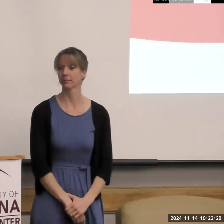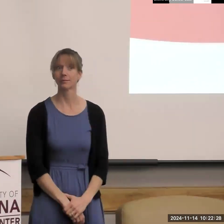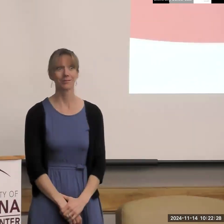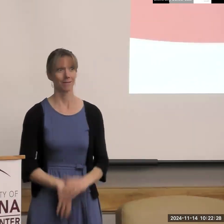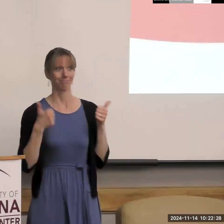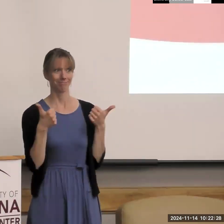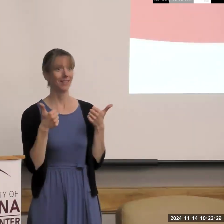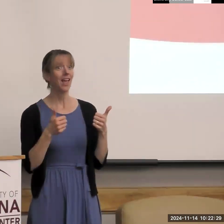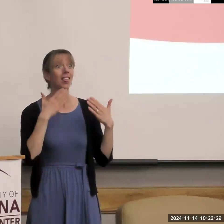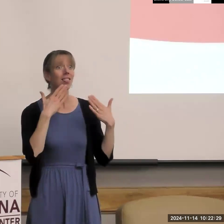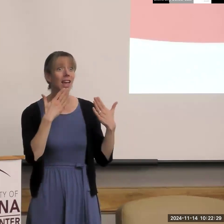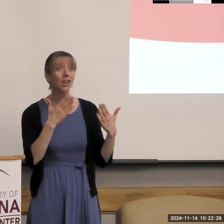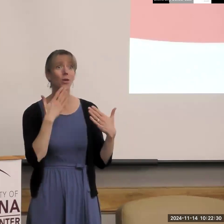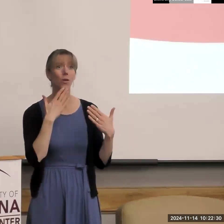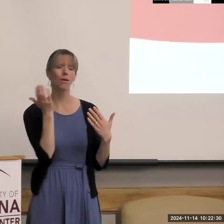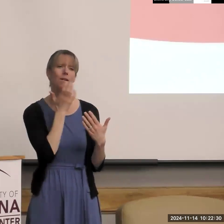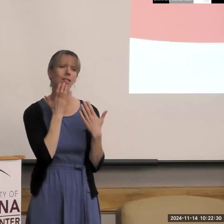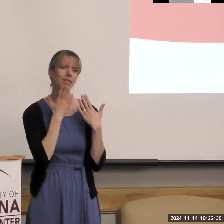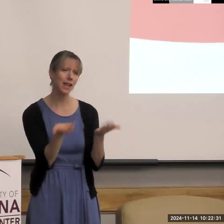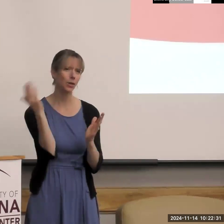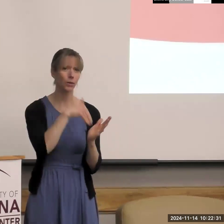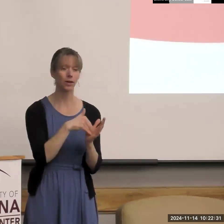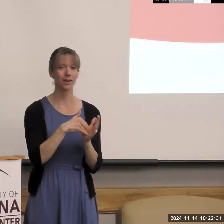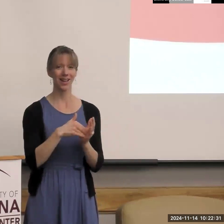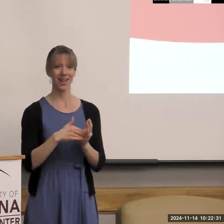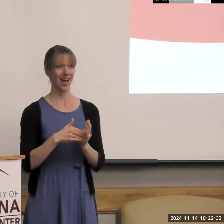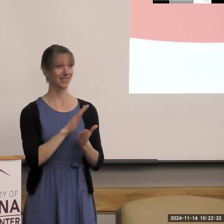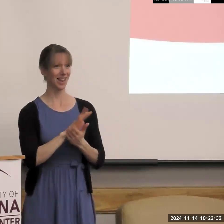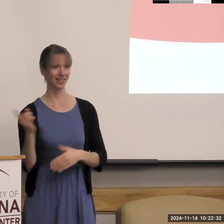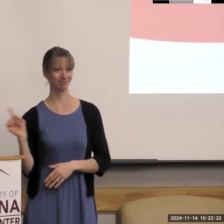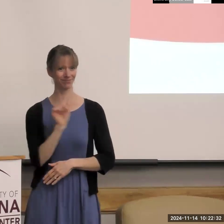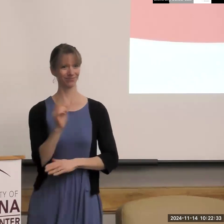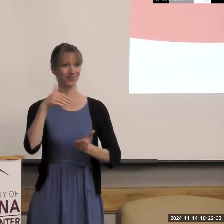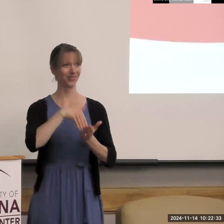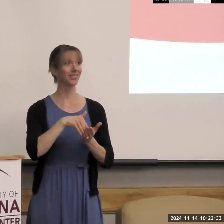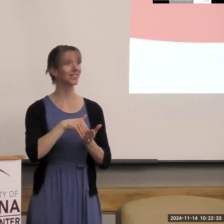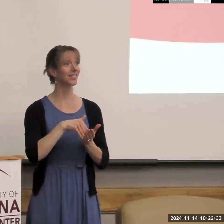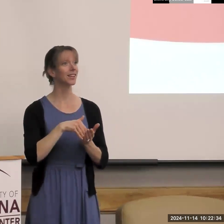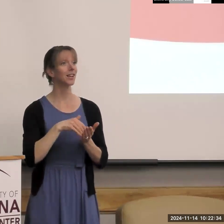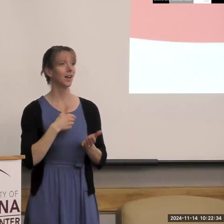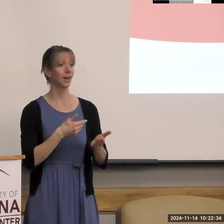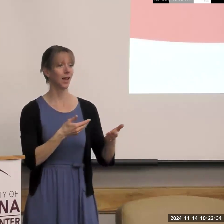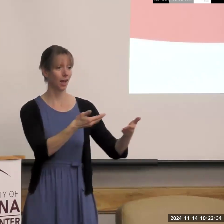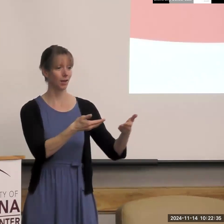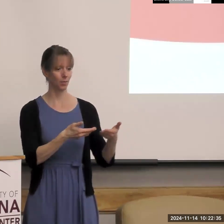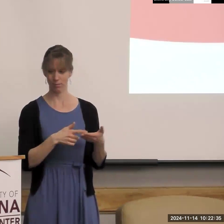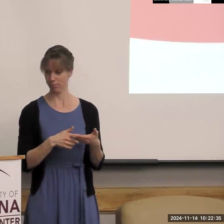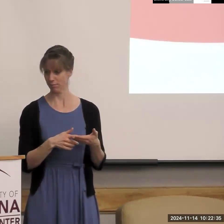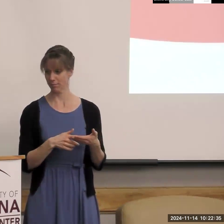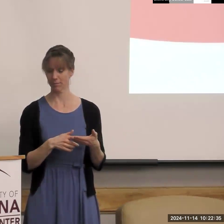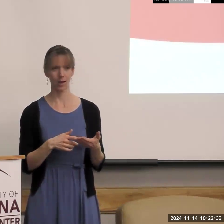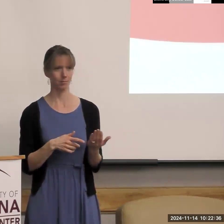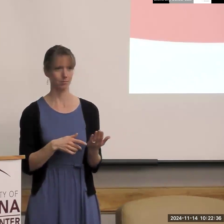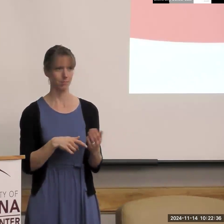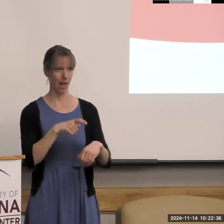There we go. Thank you all again. Nice to be back up in front of you. I brought my my